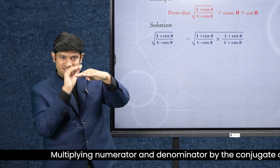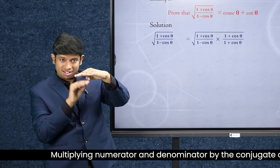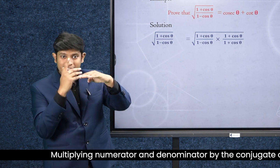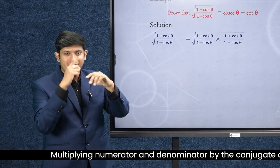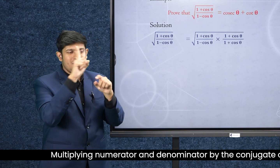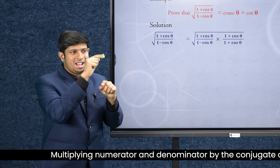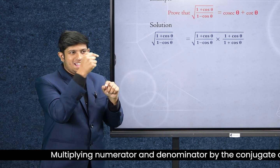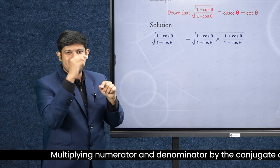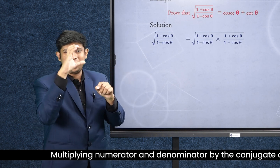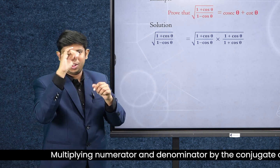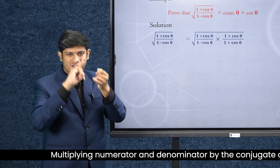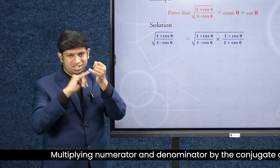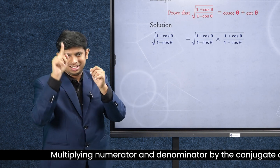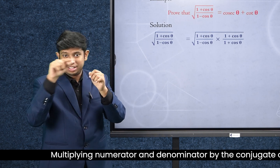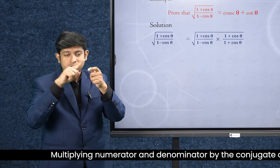of 1 minus cos theta.